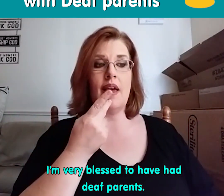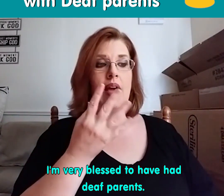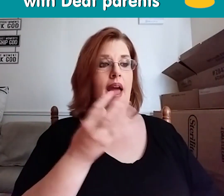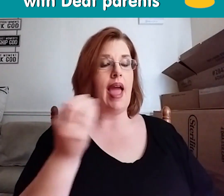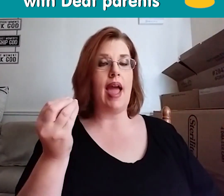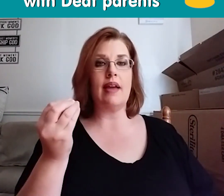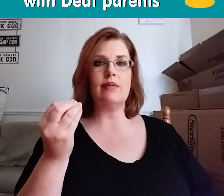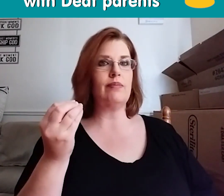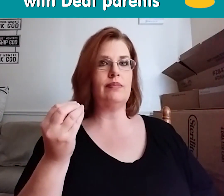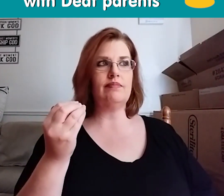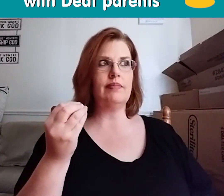I